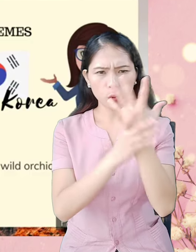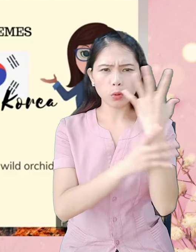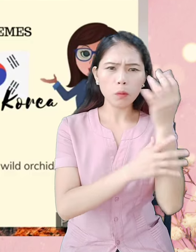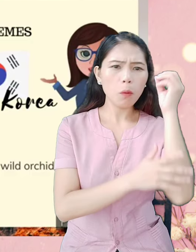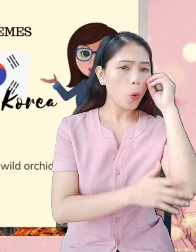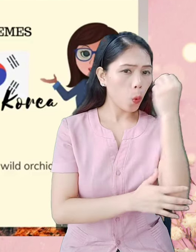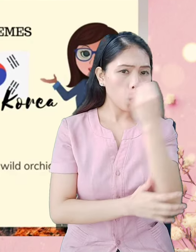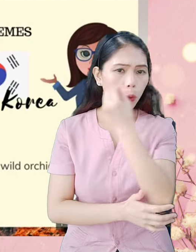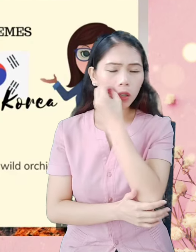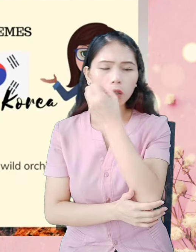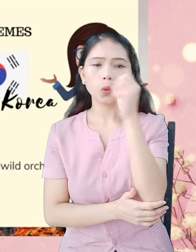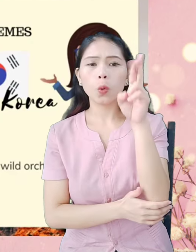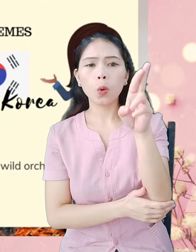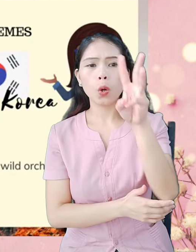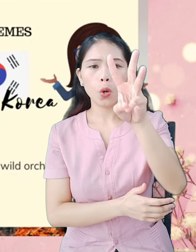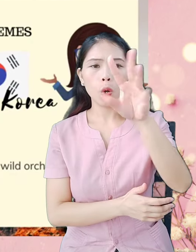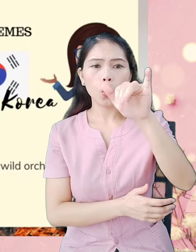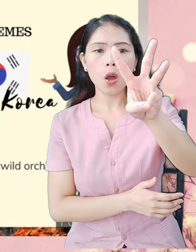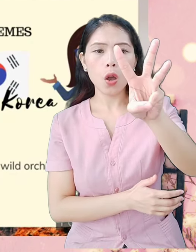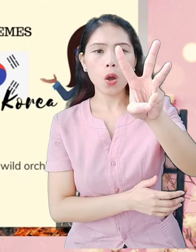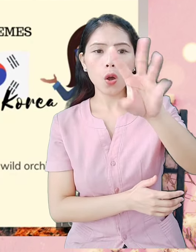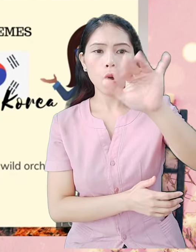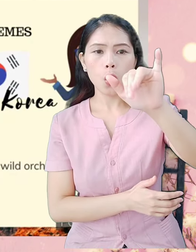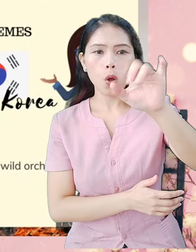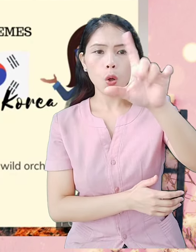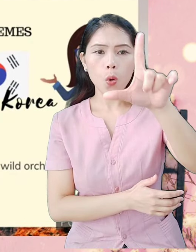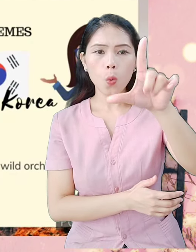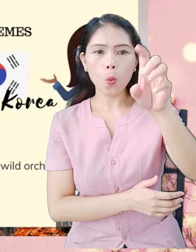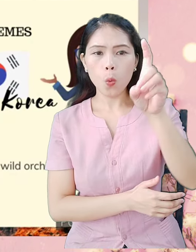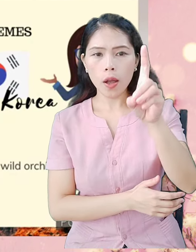orchids or wild orchids,